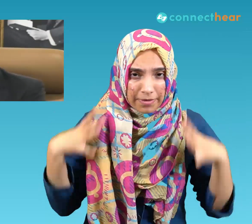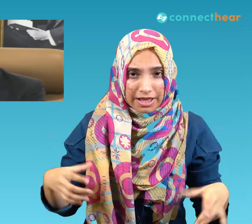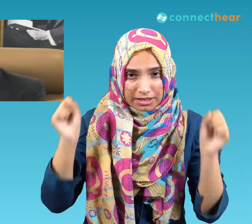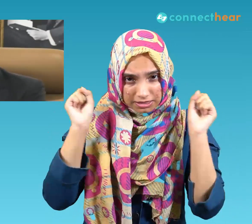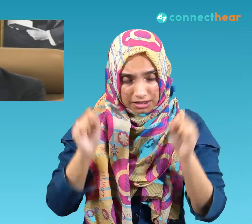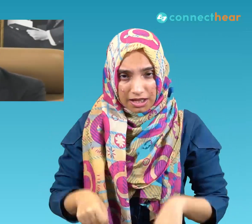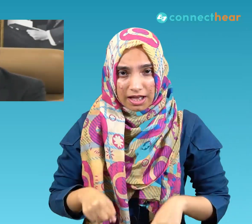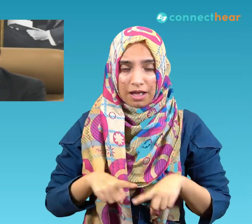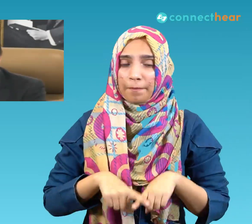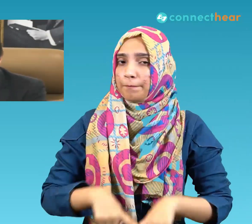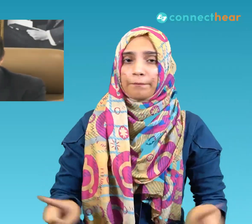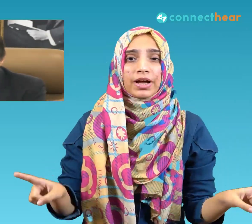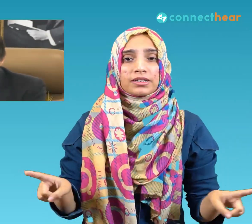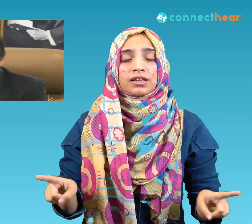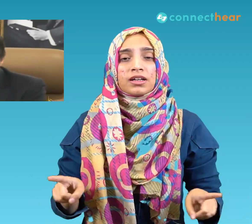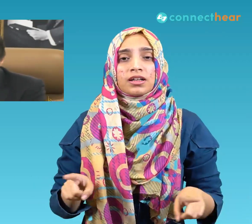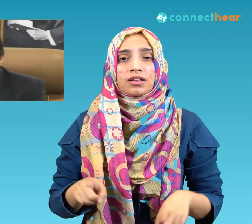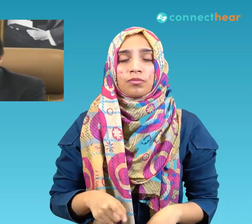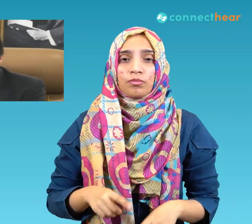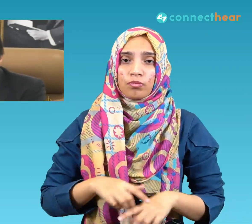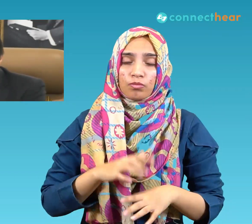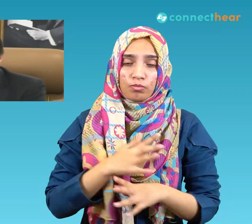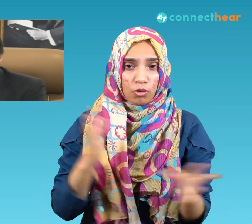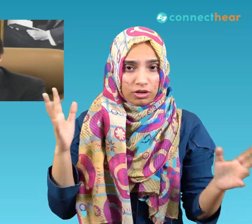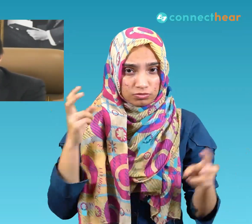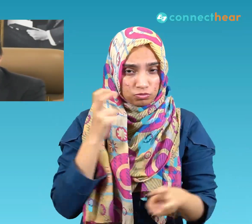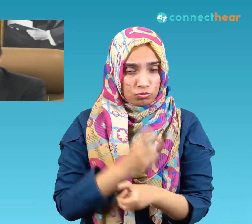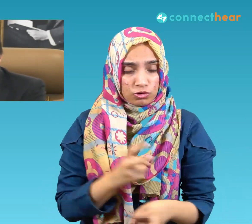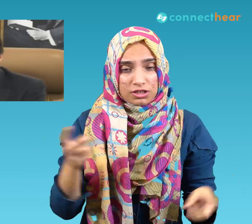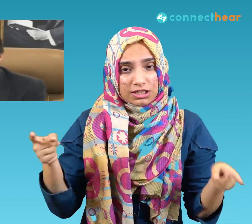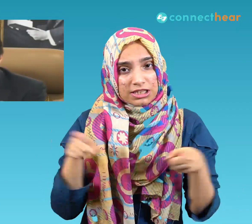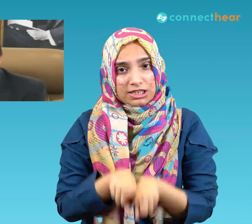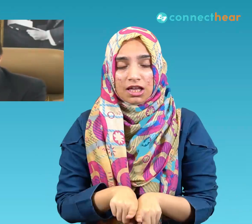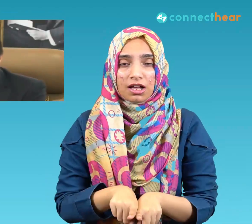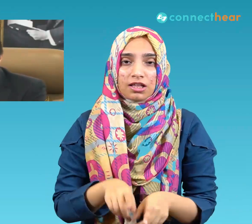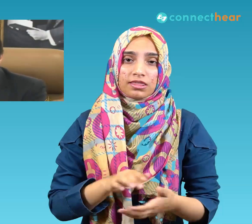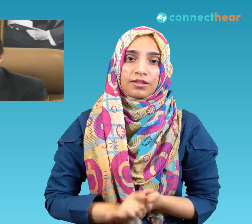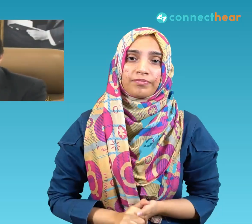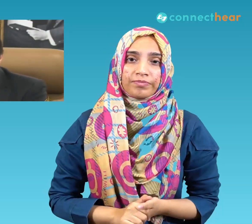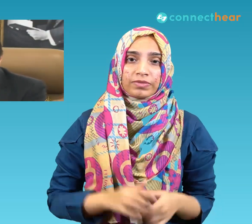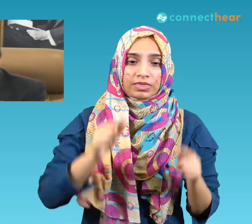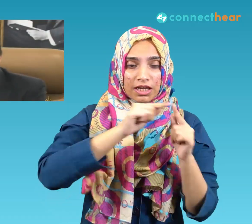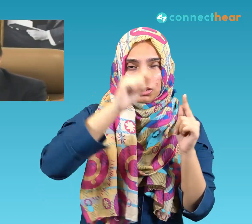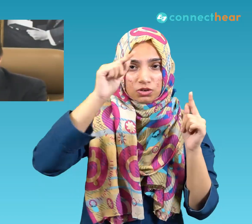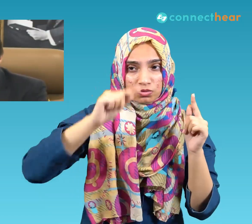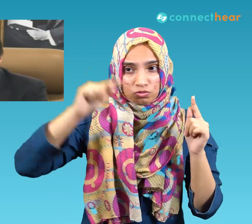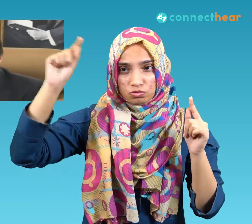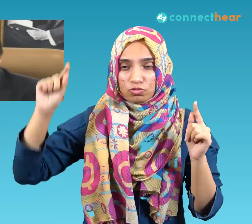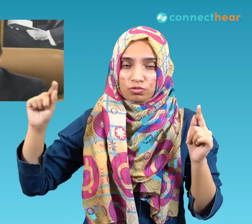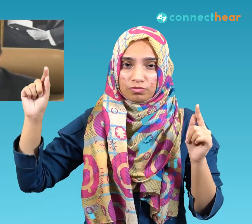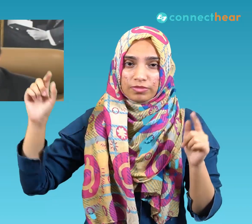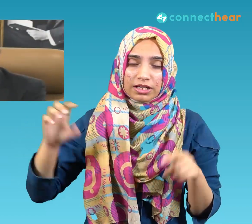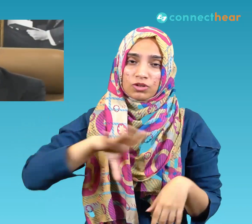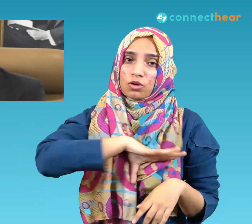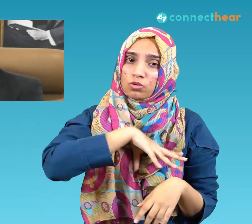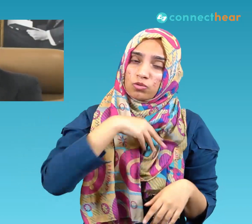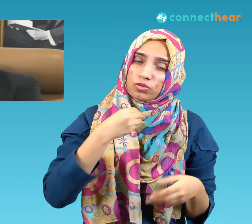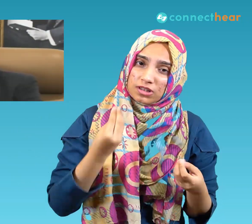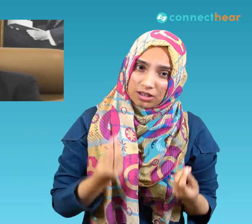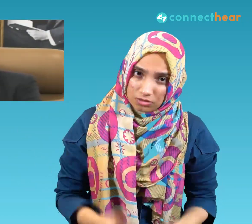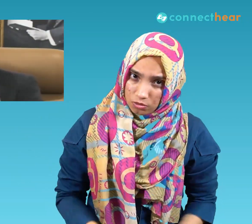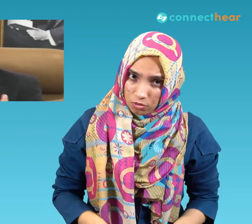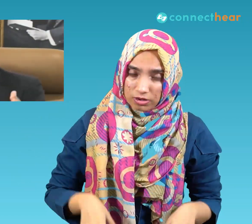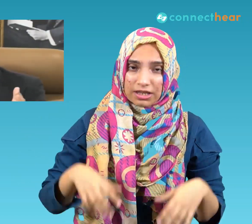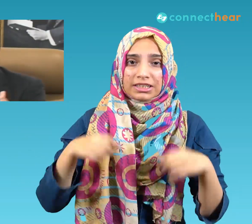lockdown. There's no precedence of an economy being locked down, completely shut,